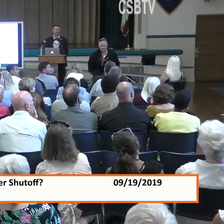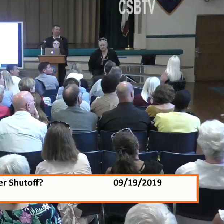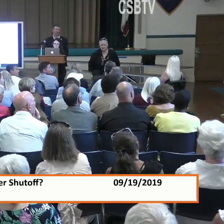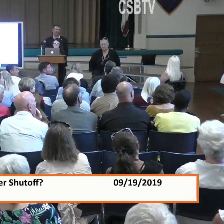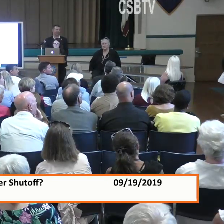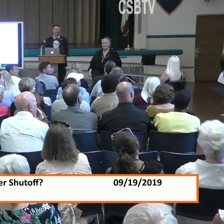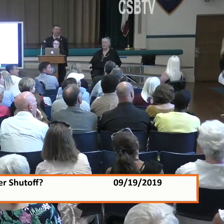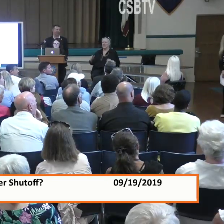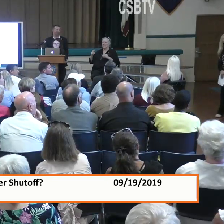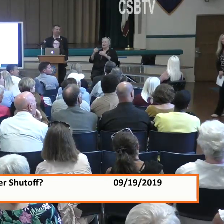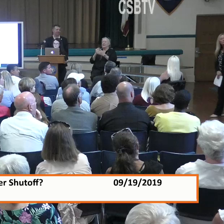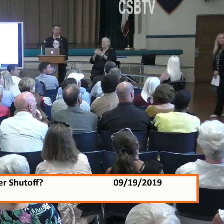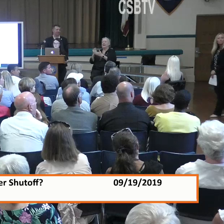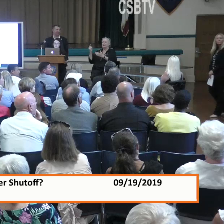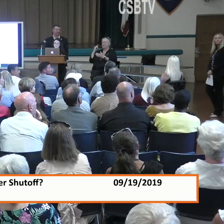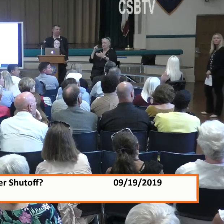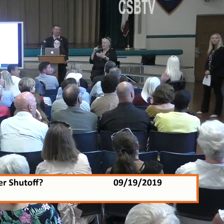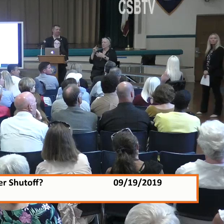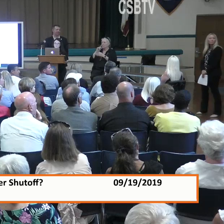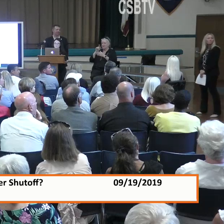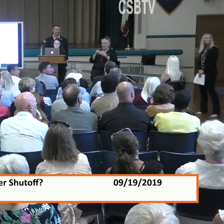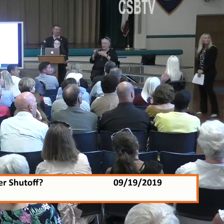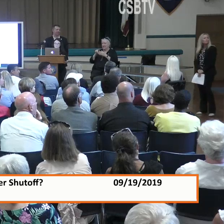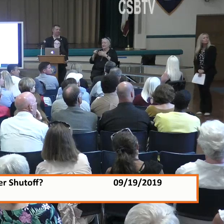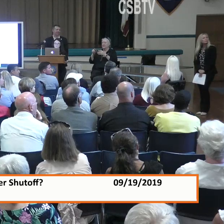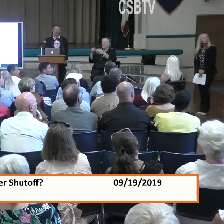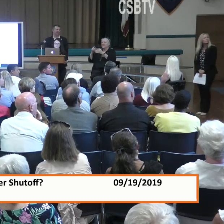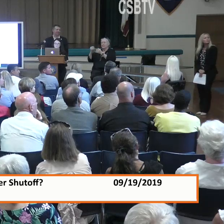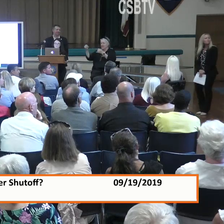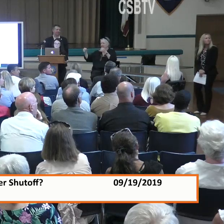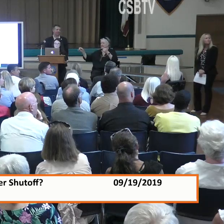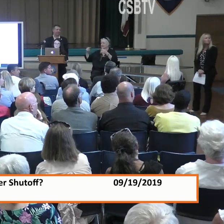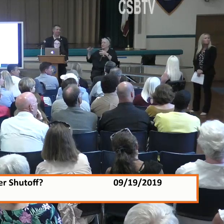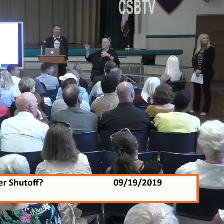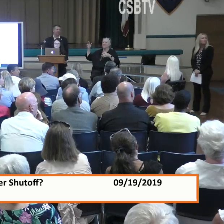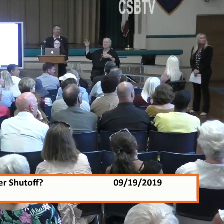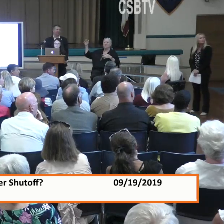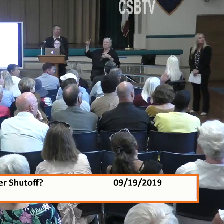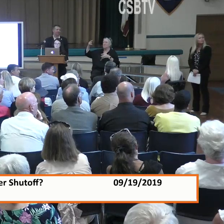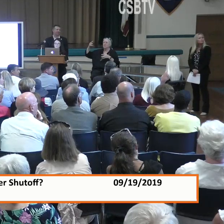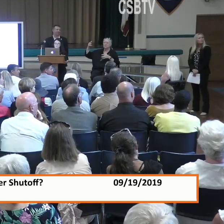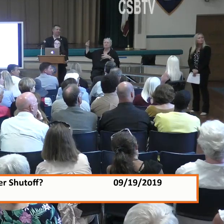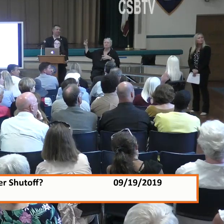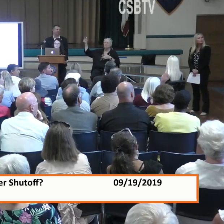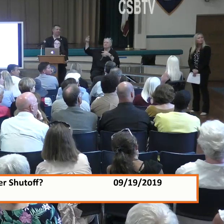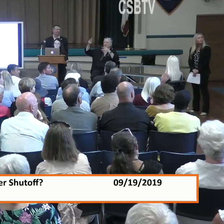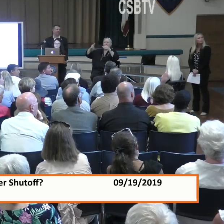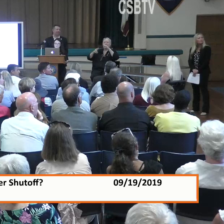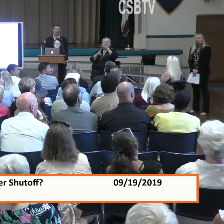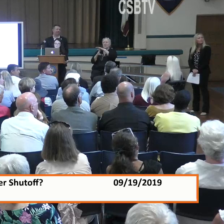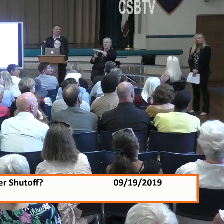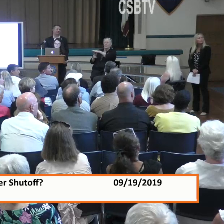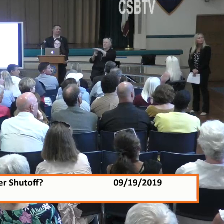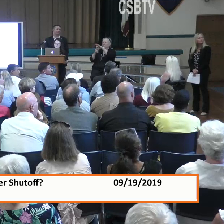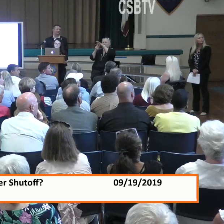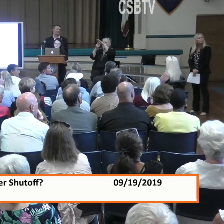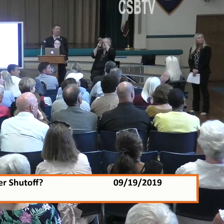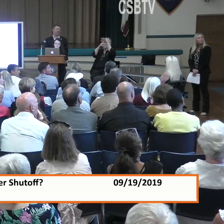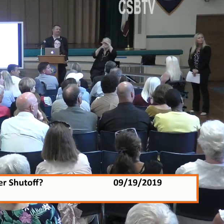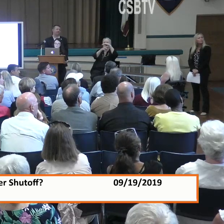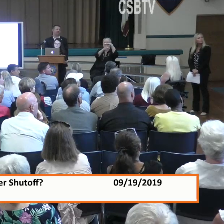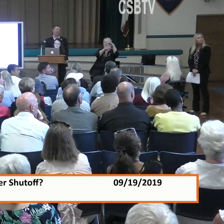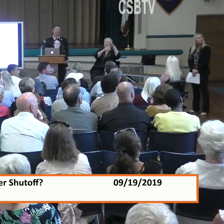and you flew your helicopters right over the school, and you hung out here for a long time. And I have to give you the perception of the kids who were rescued